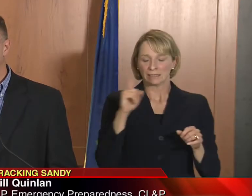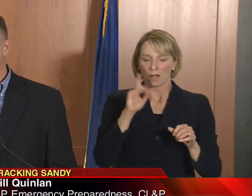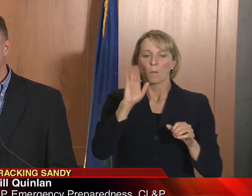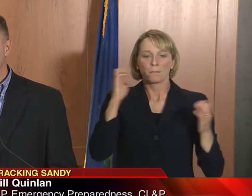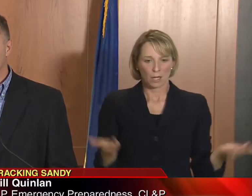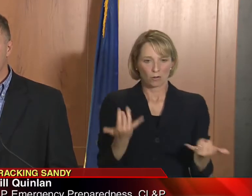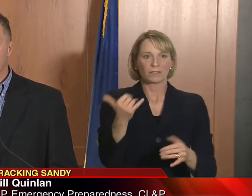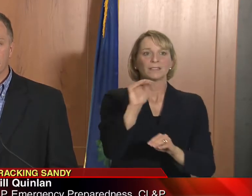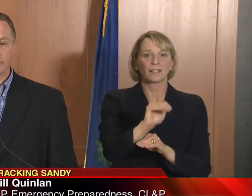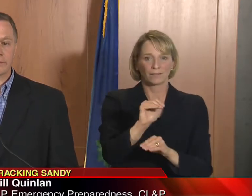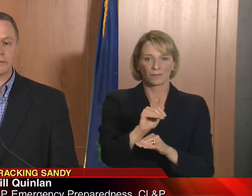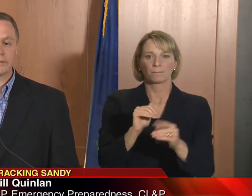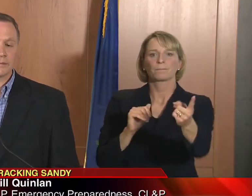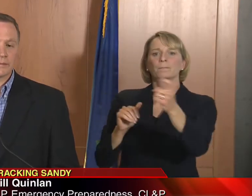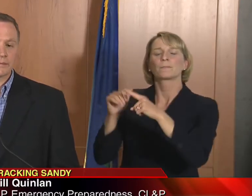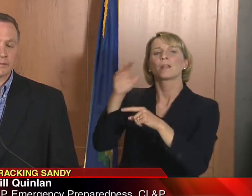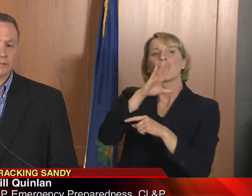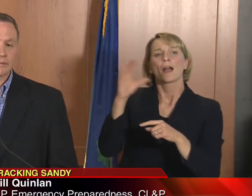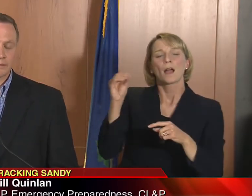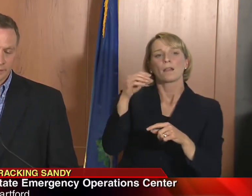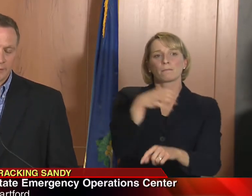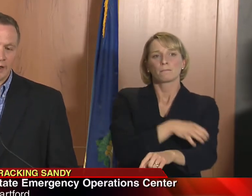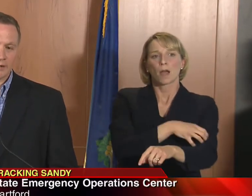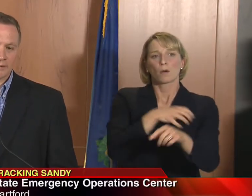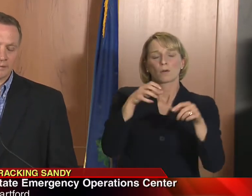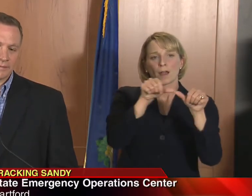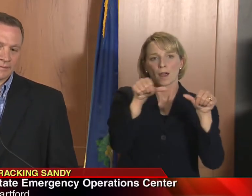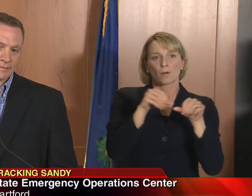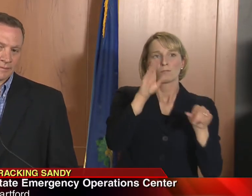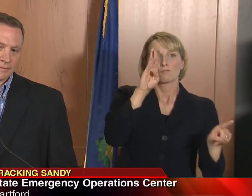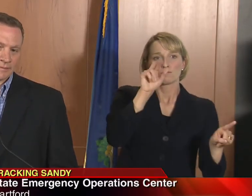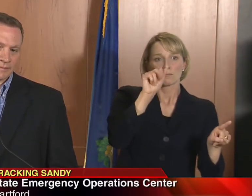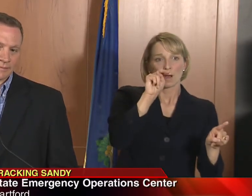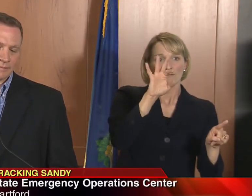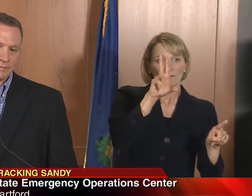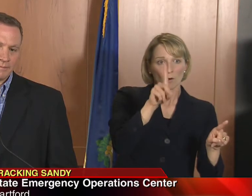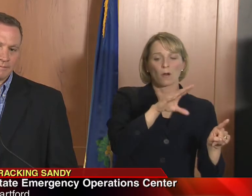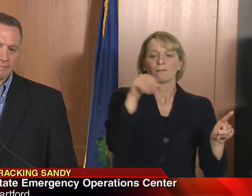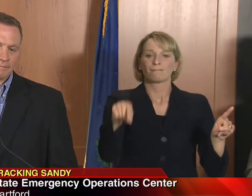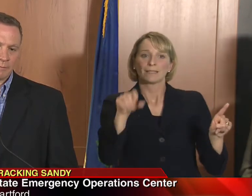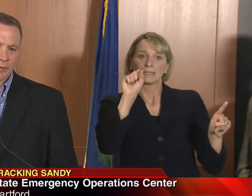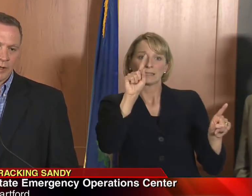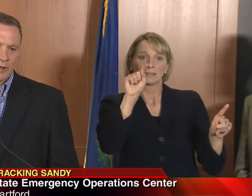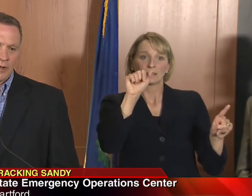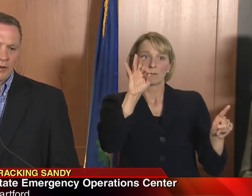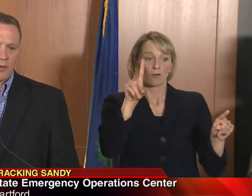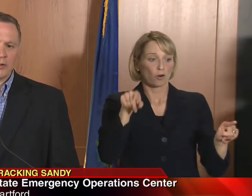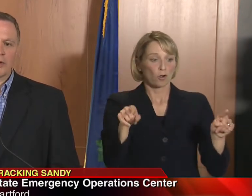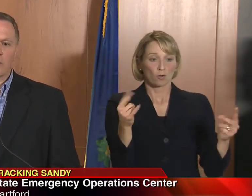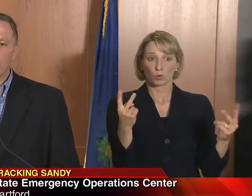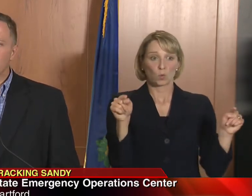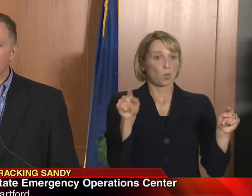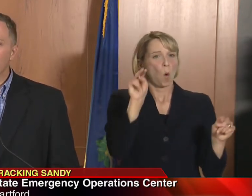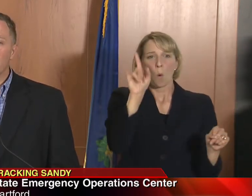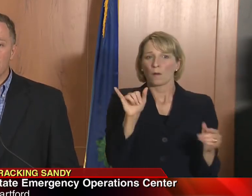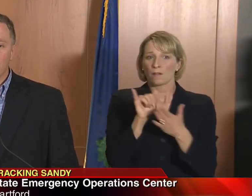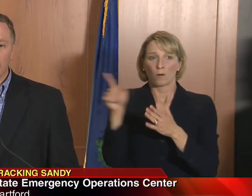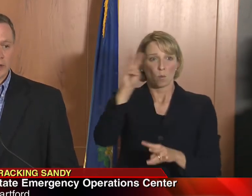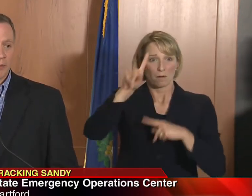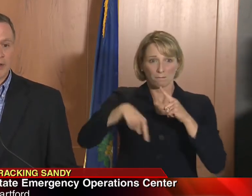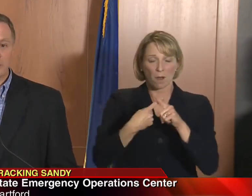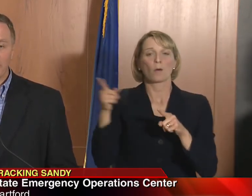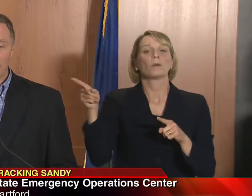evening. And Brantford, the substation in Brantford and yes. The one in Stamford are the only ones in a floodplain that you're worried about? Those are the ones that are